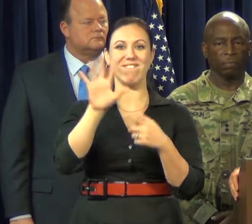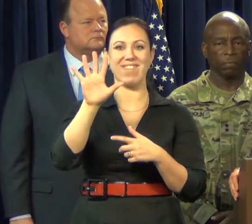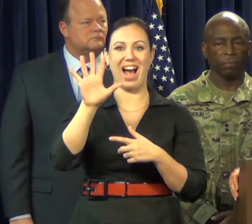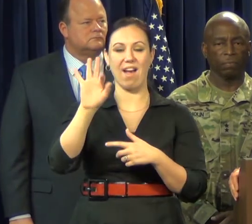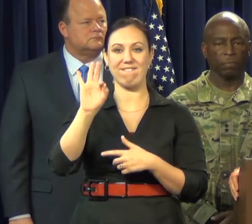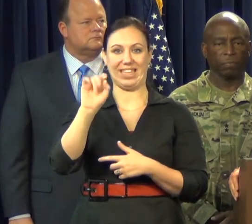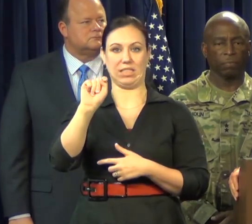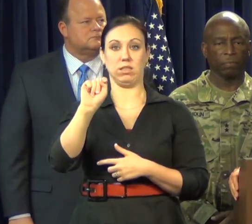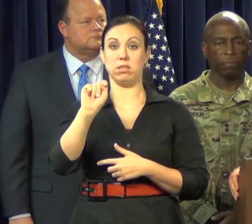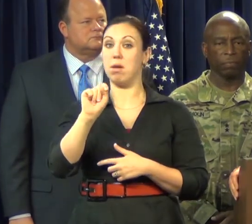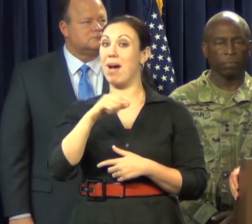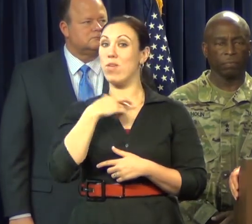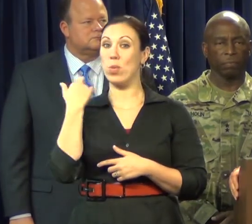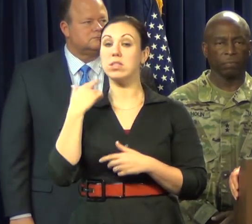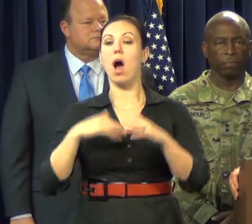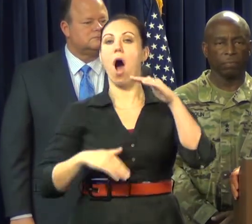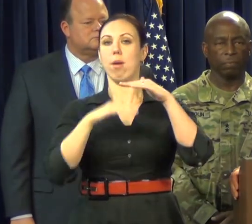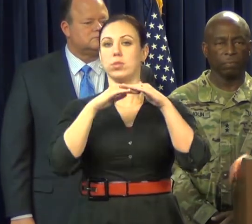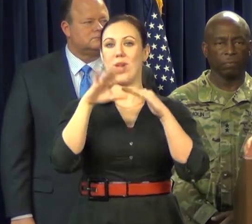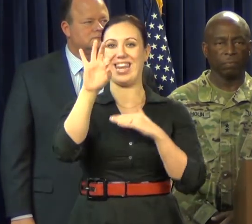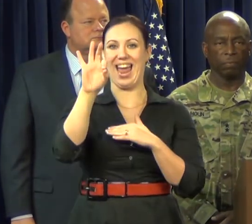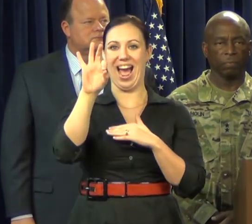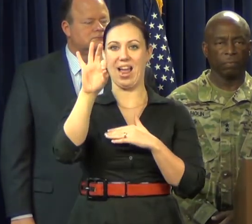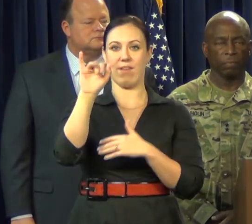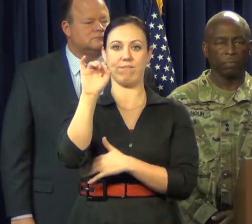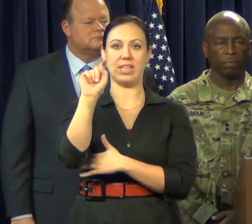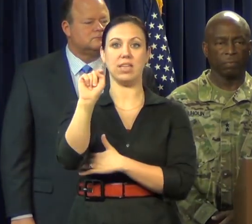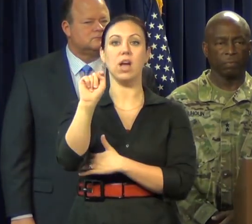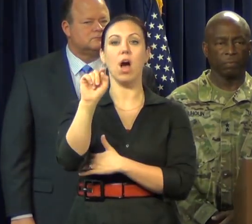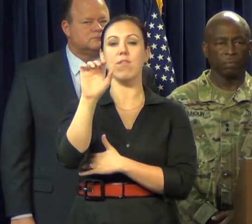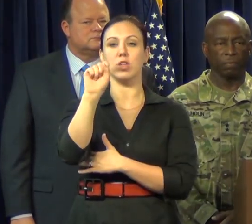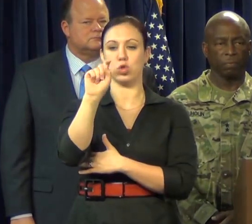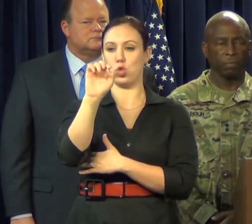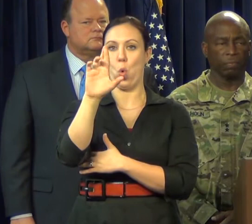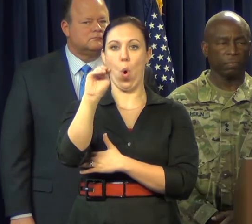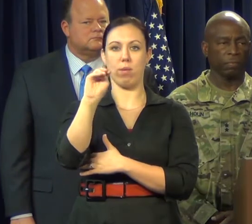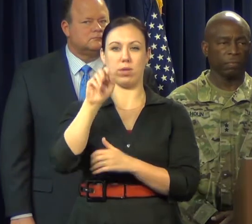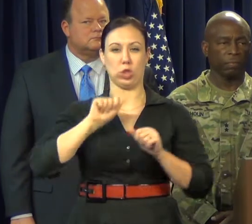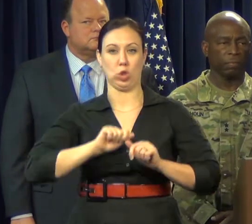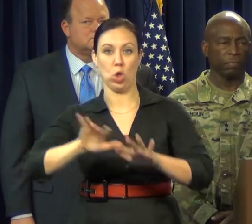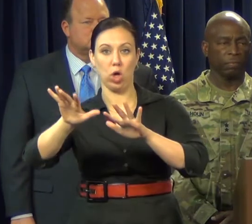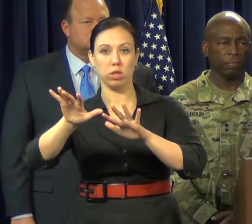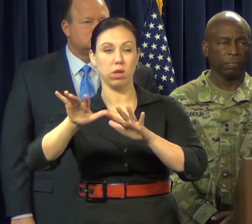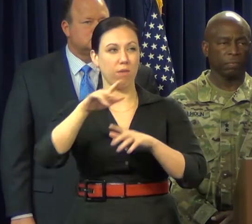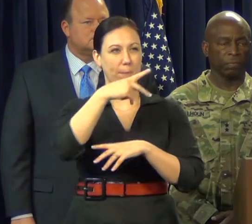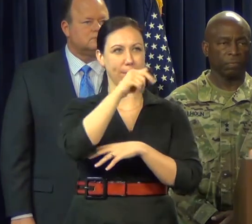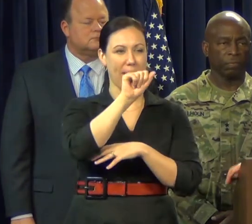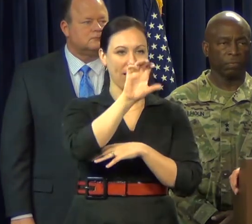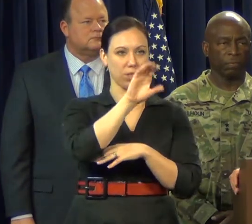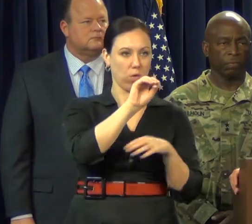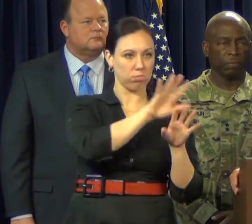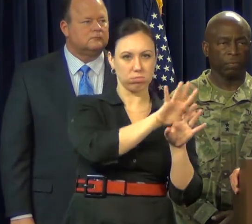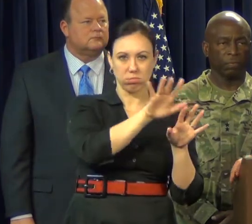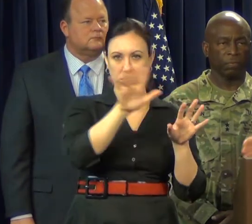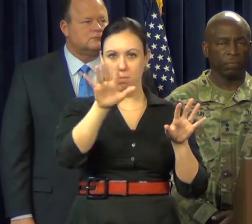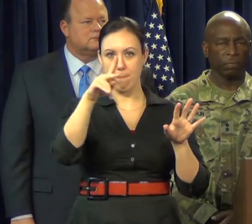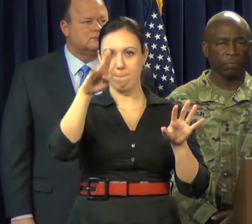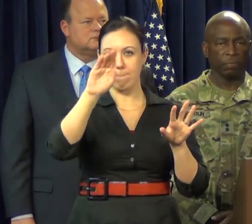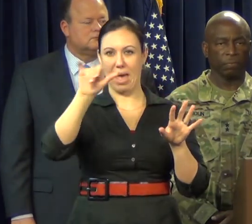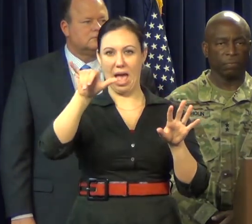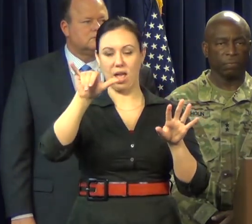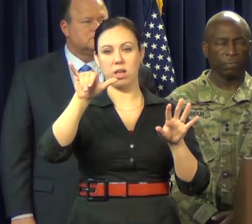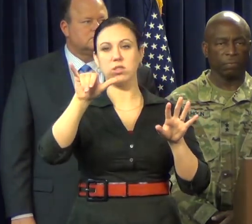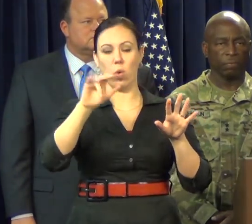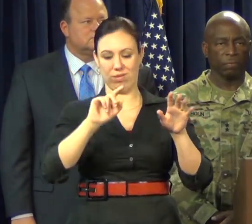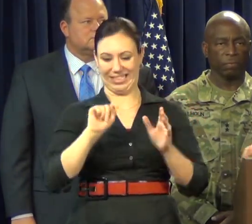have the risk of up to 9 feet of storm surge. And this is from sort of Pasco County over to Bay County, so north